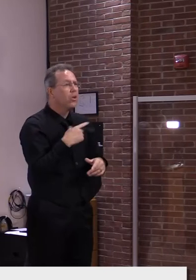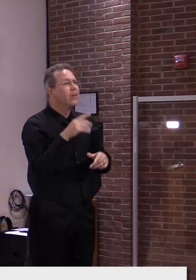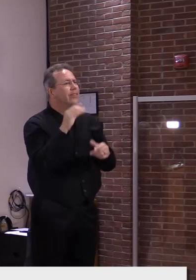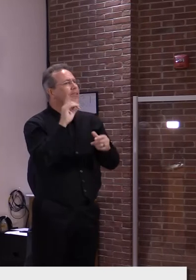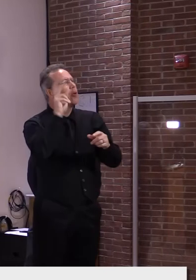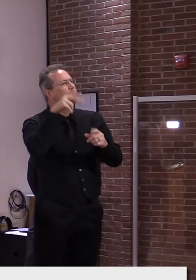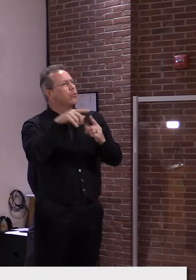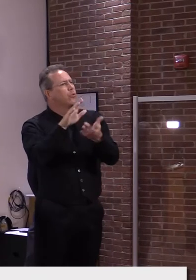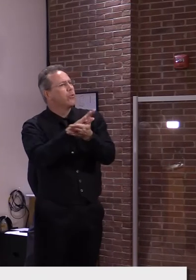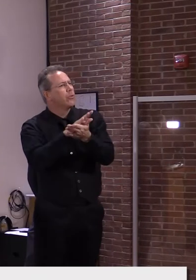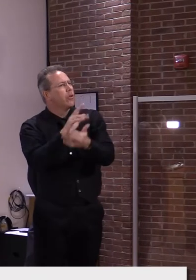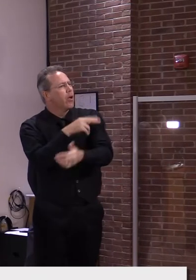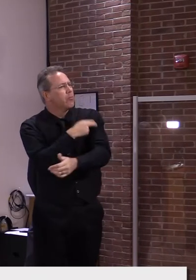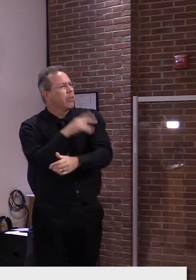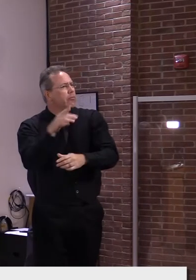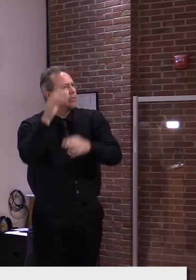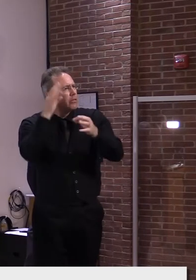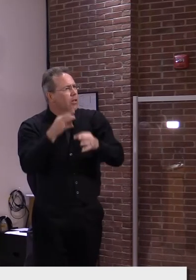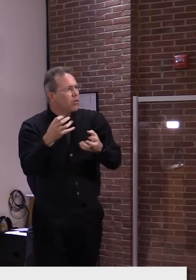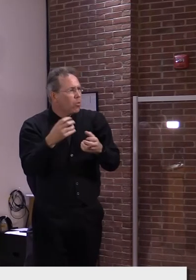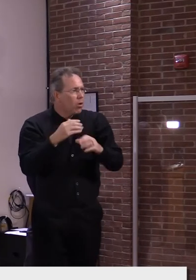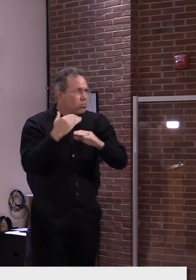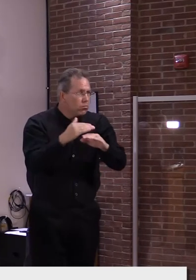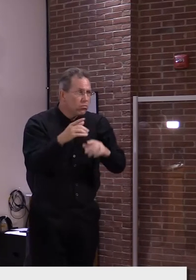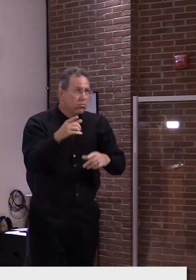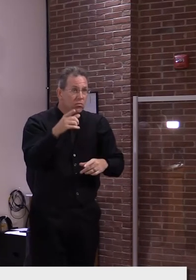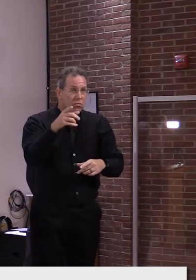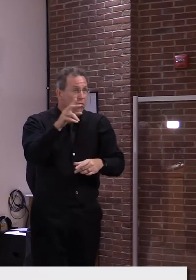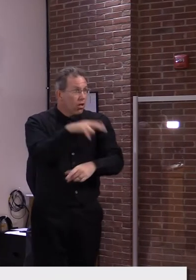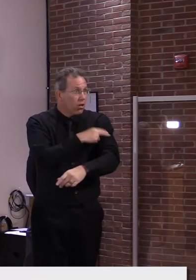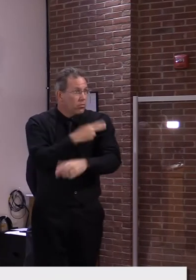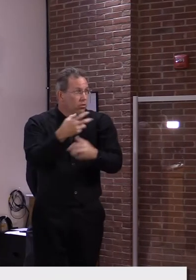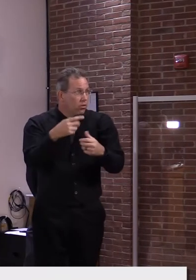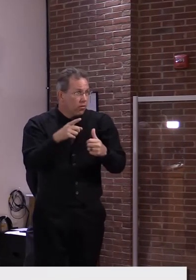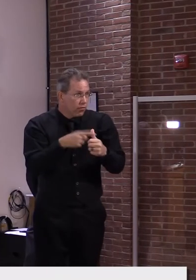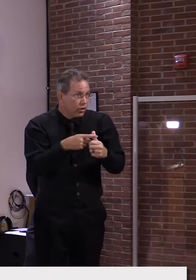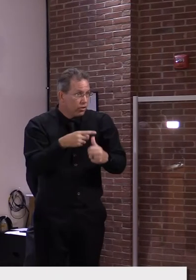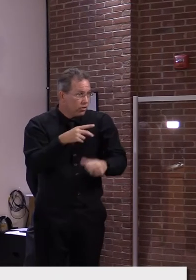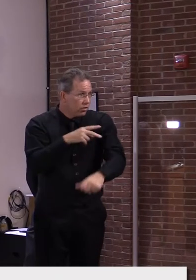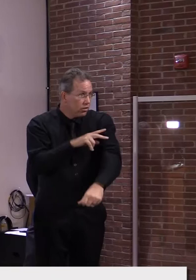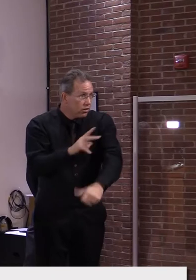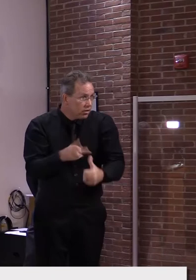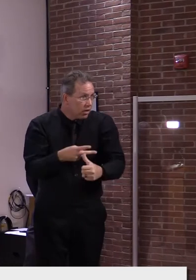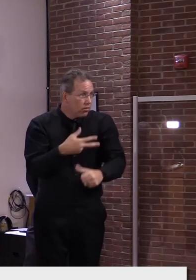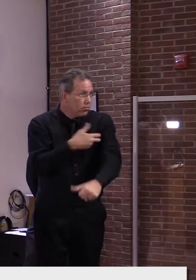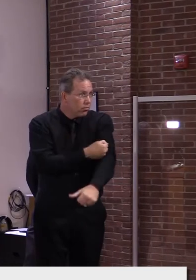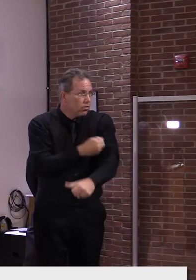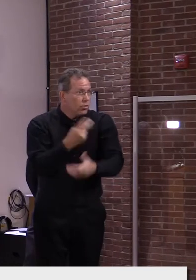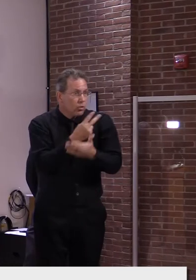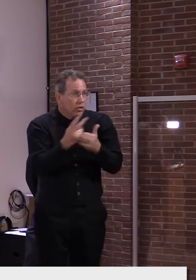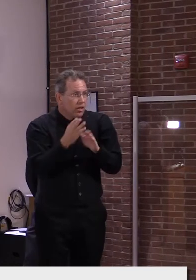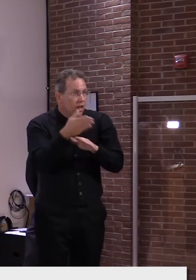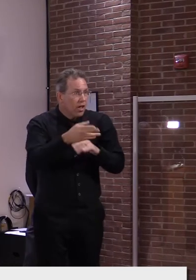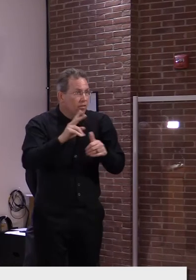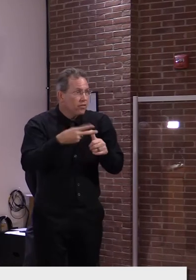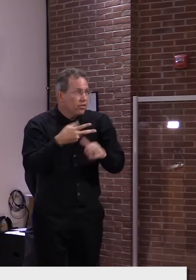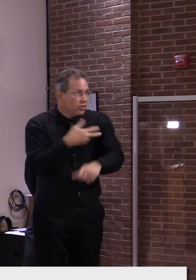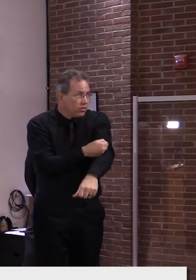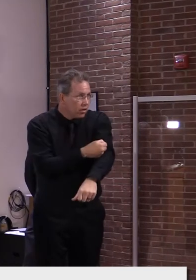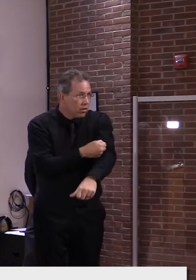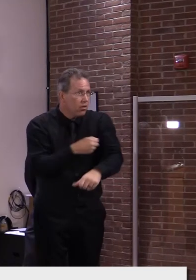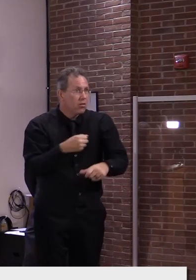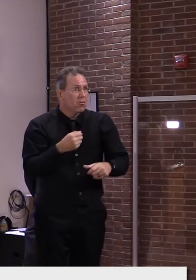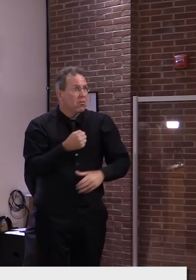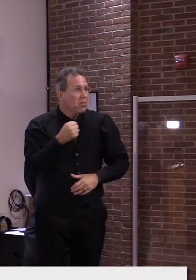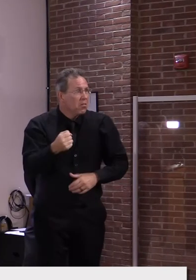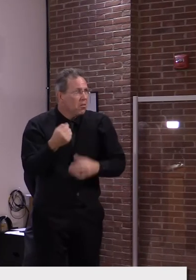person not being required to have any specific testing or quarantine. But hospitals